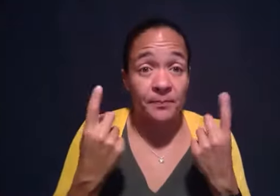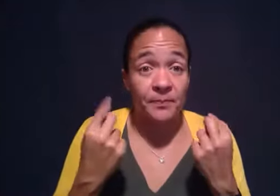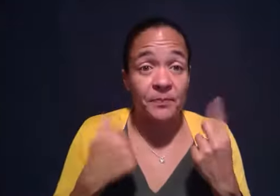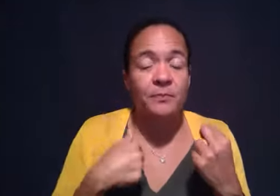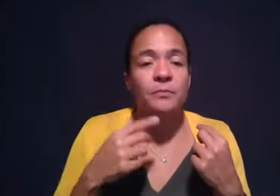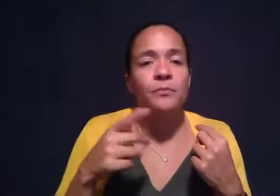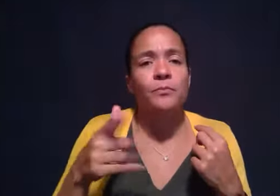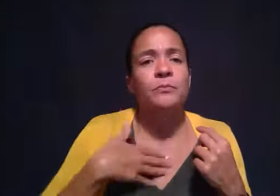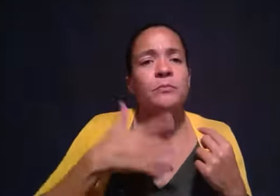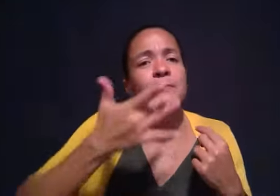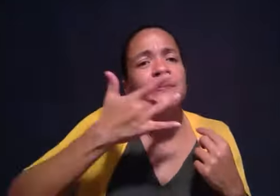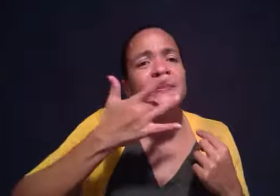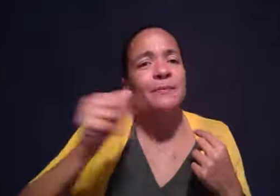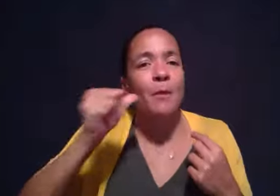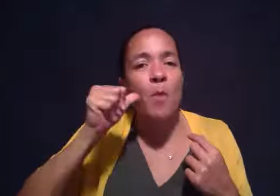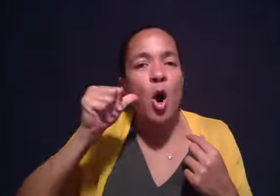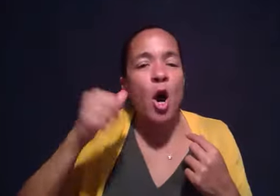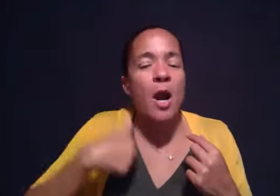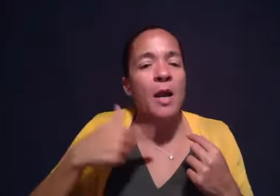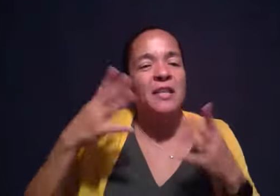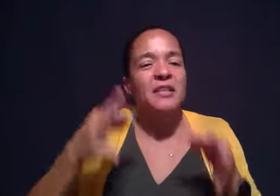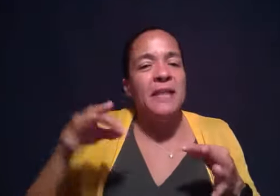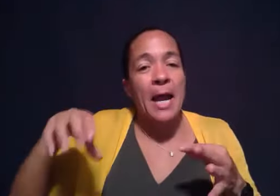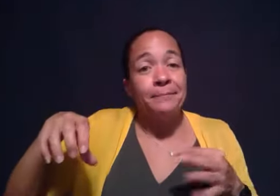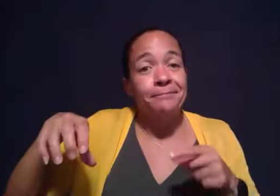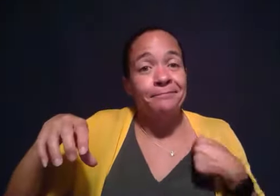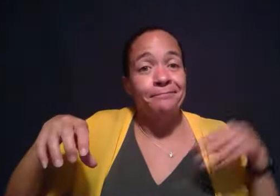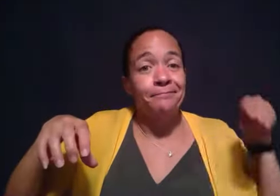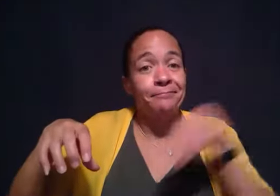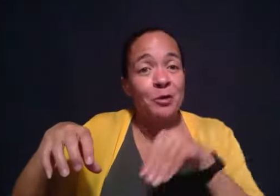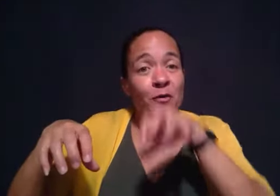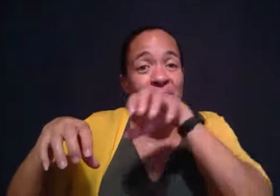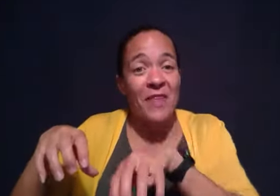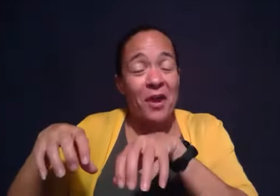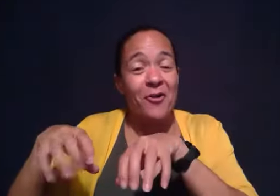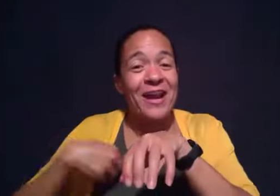bar. And then I could just stagger home. It seems like it would work.